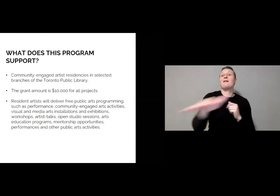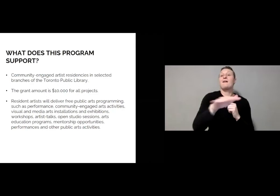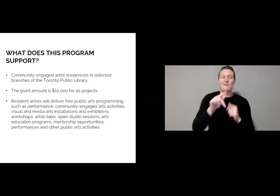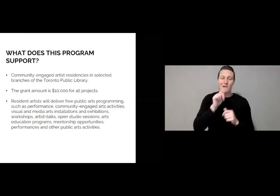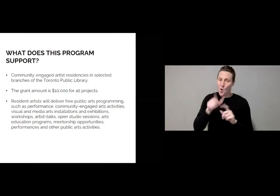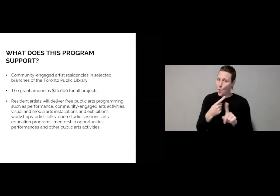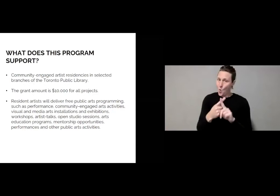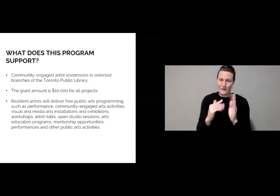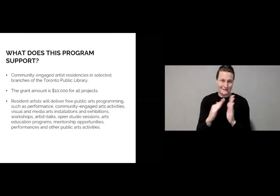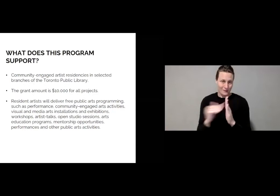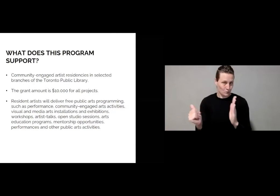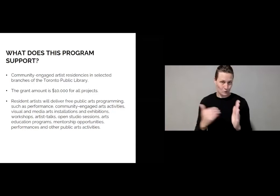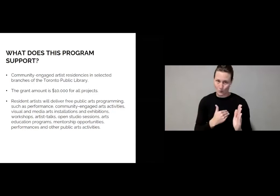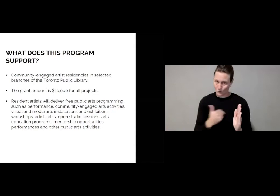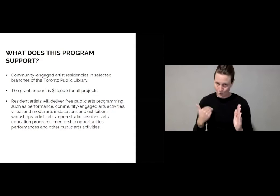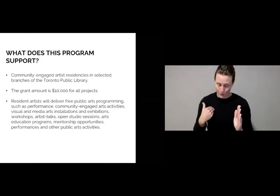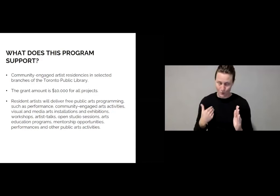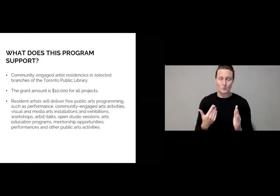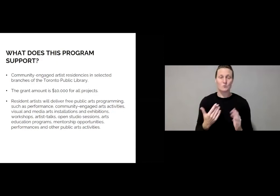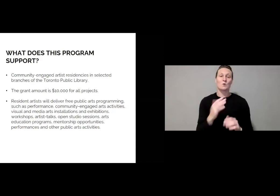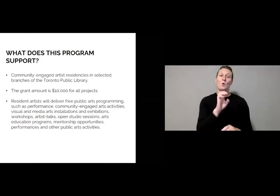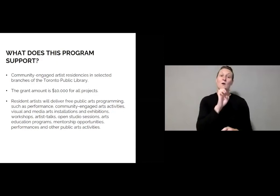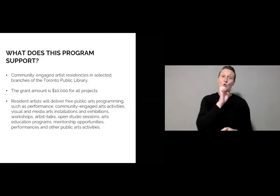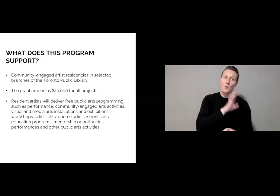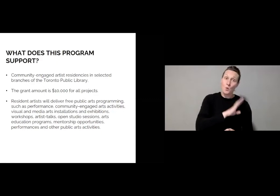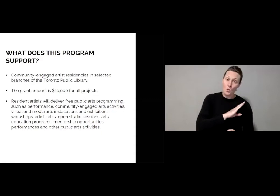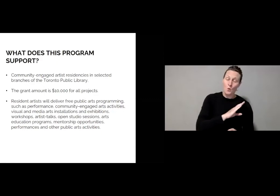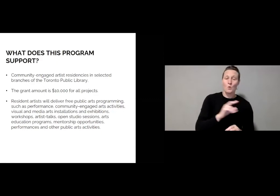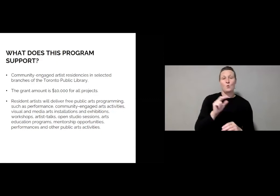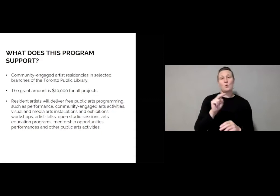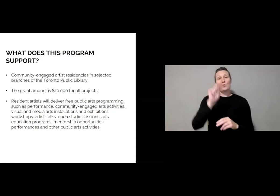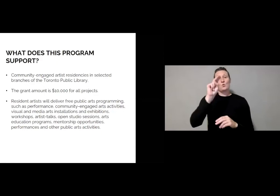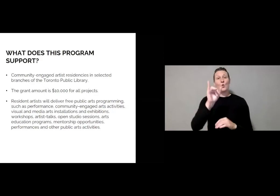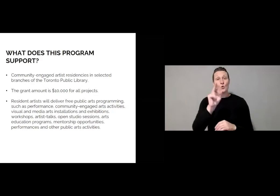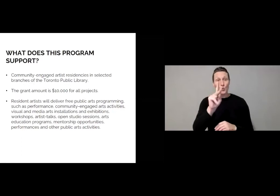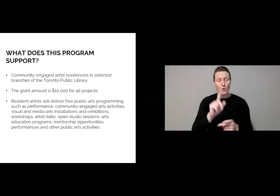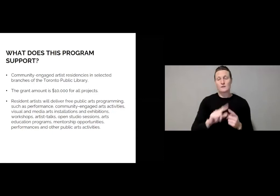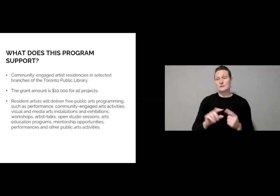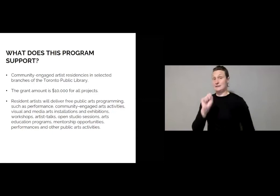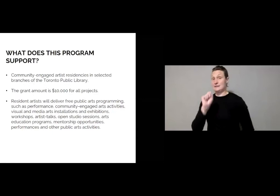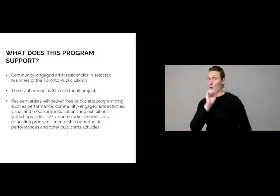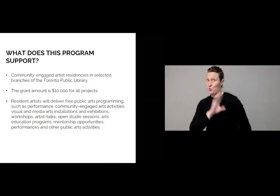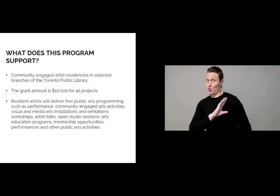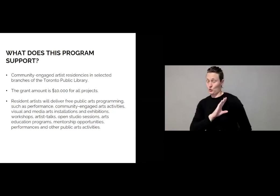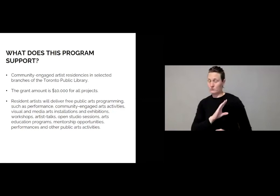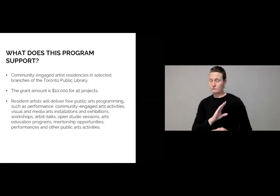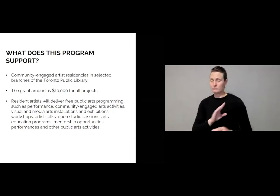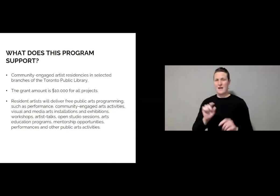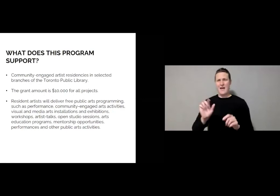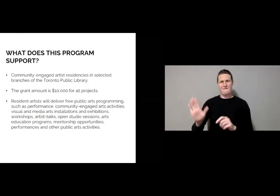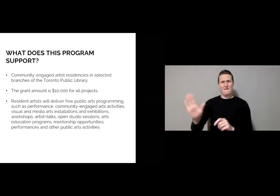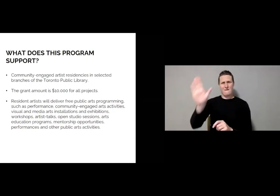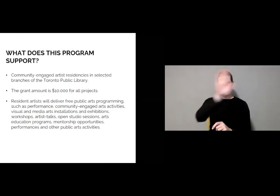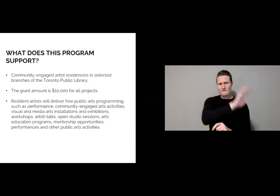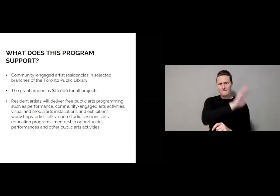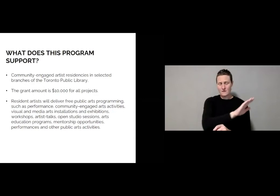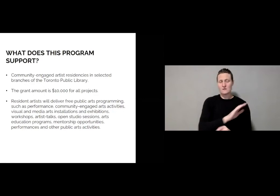Etobicoke, North York, and Scarborough primarily. So the grant amount for all projects is a flat amount, and